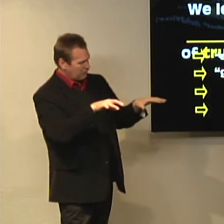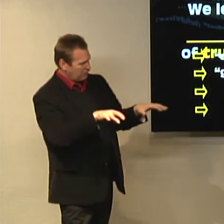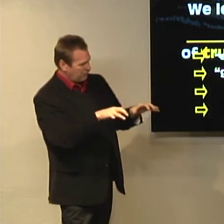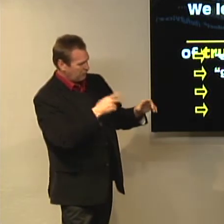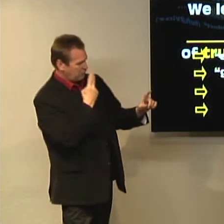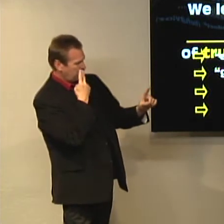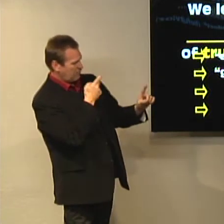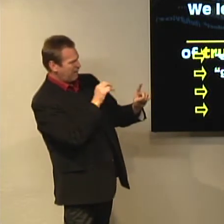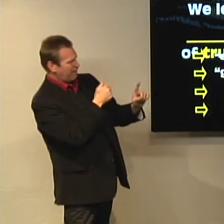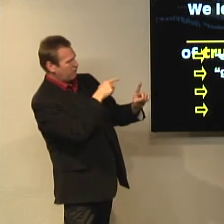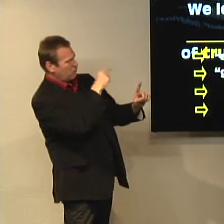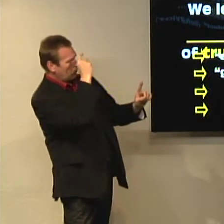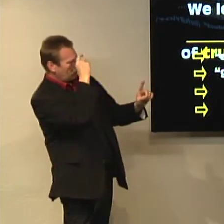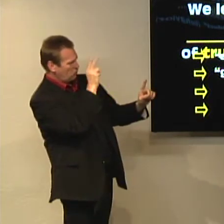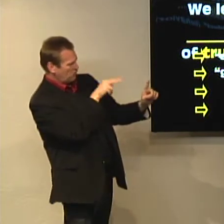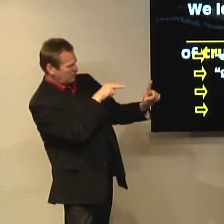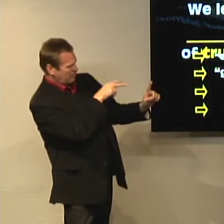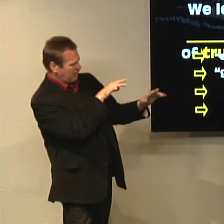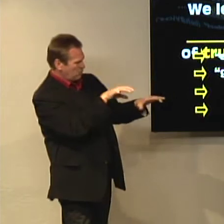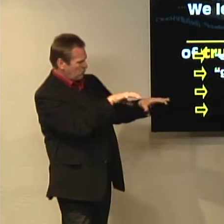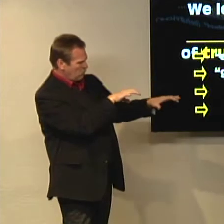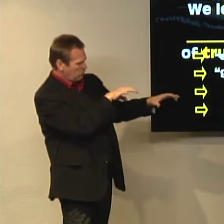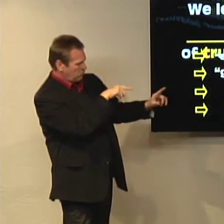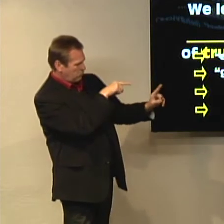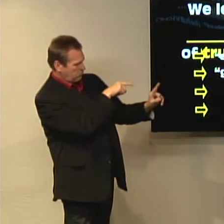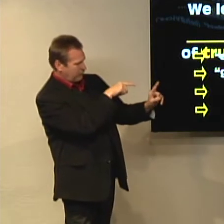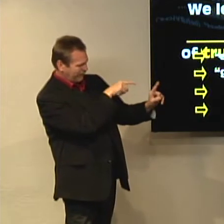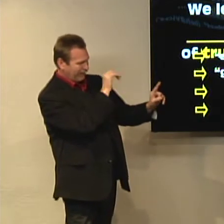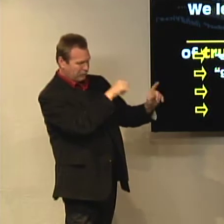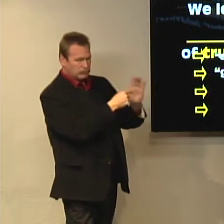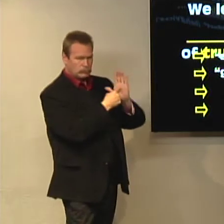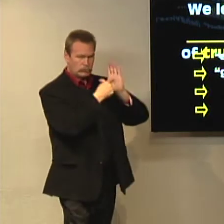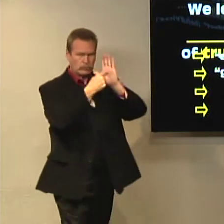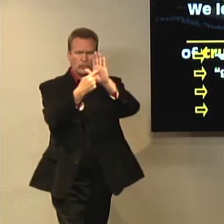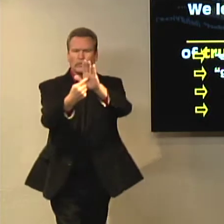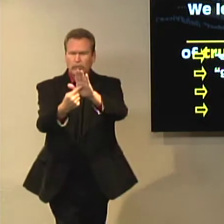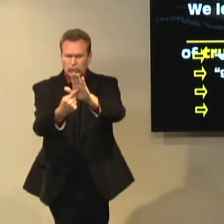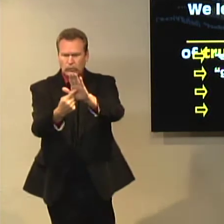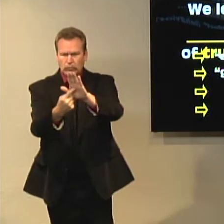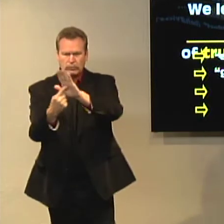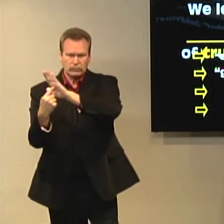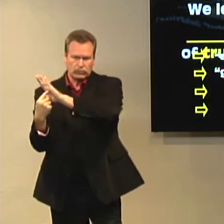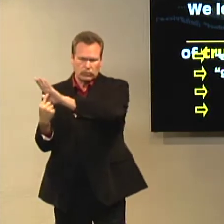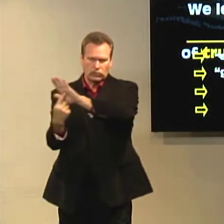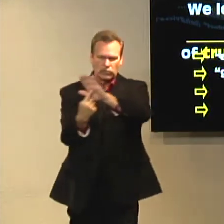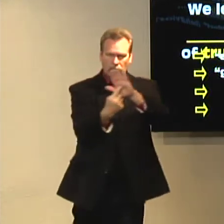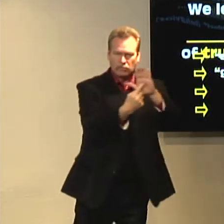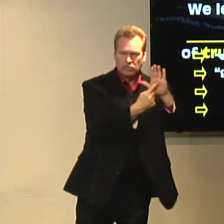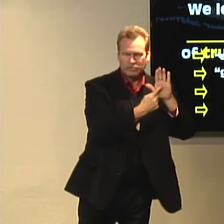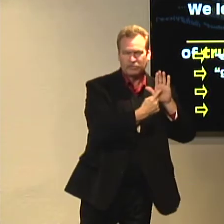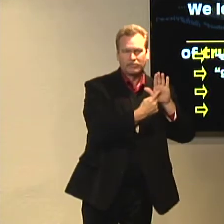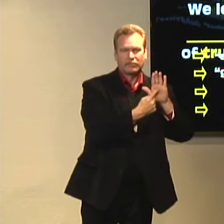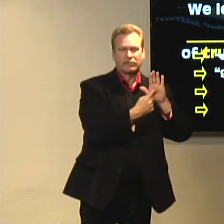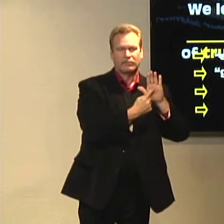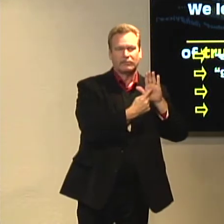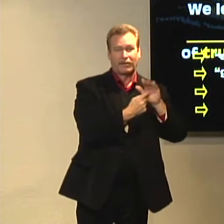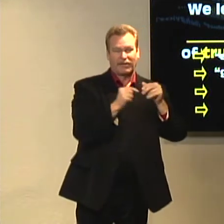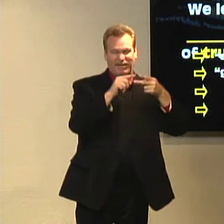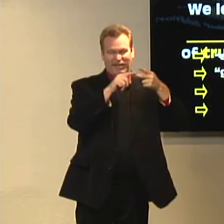life. How you're living it out. Are you living a wise life? And then what it means your behavior, your actions show